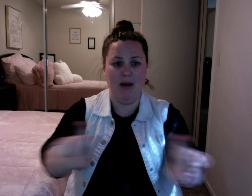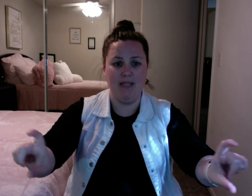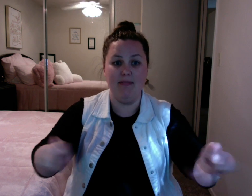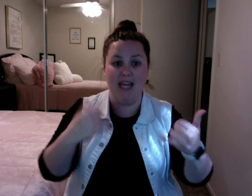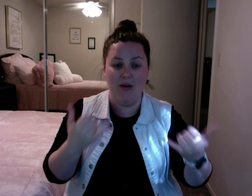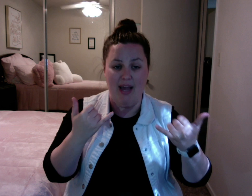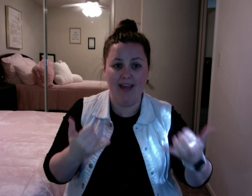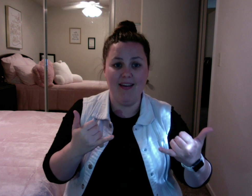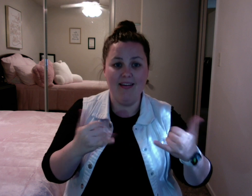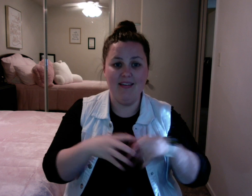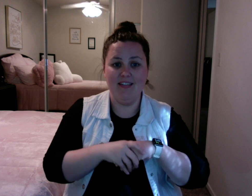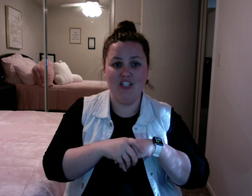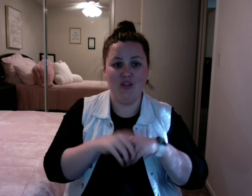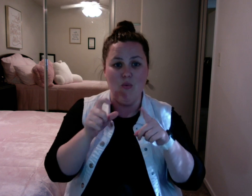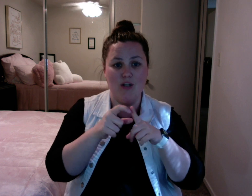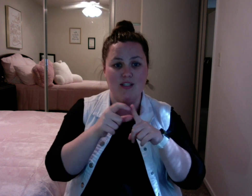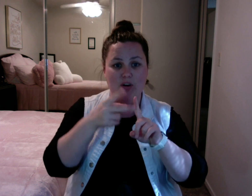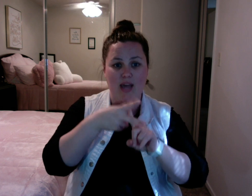up today, okay? Just the words, the vocab